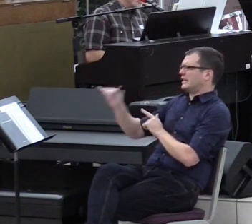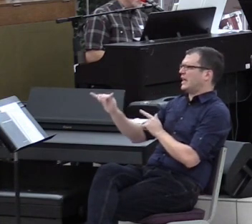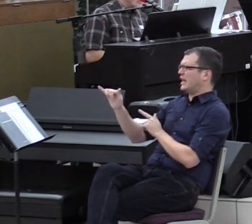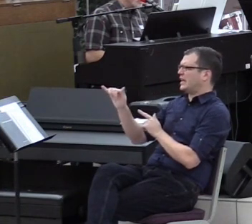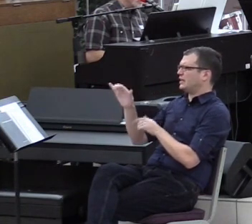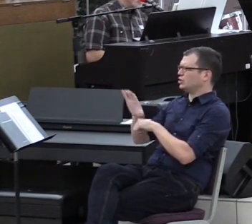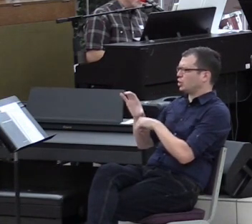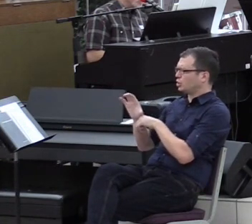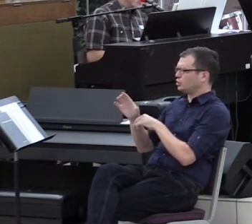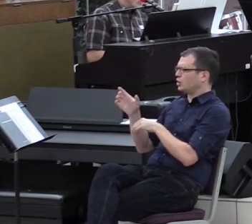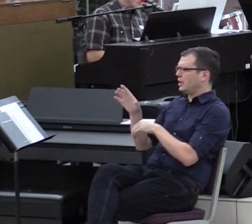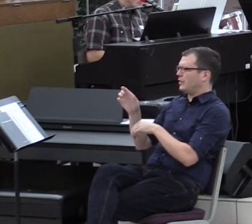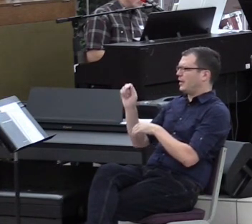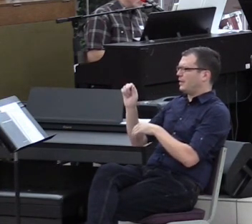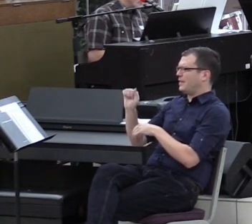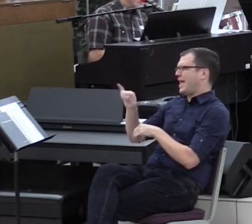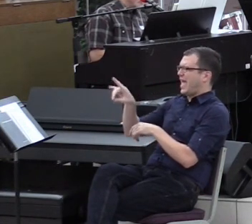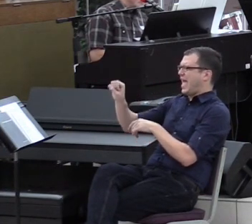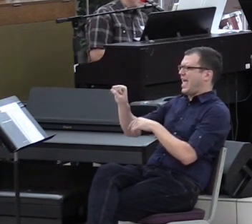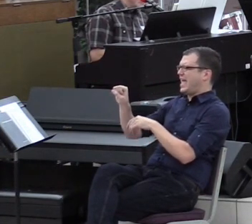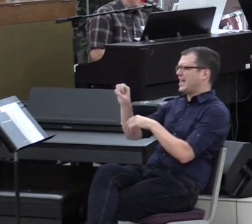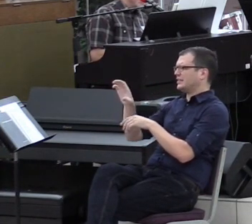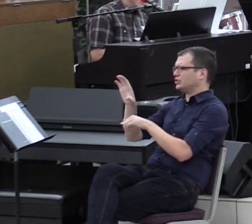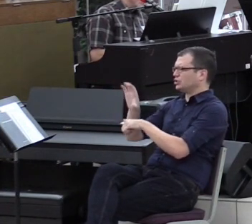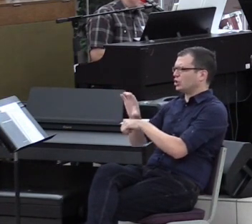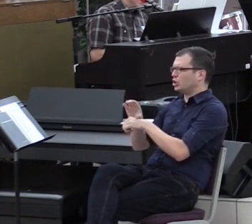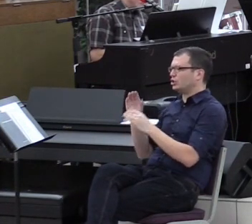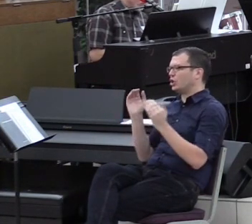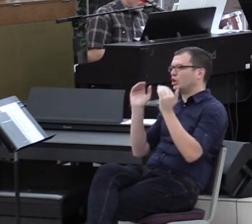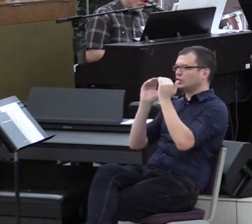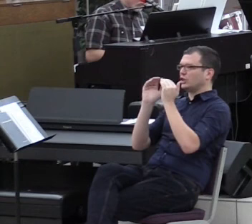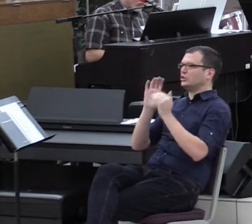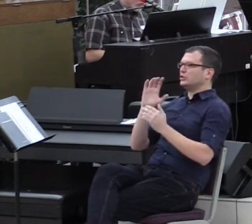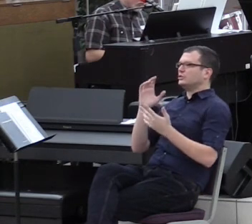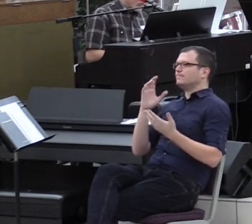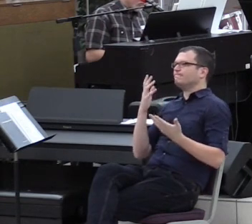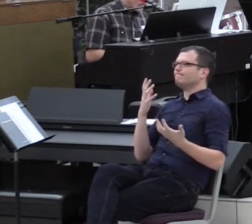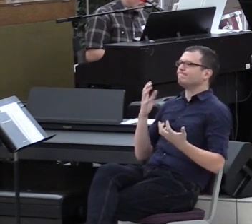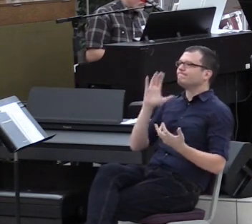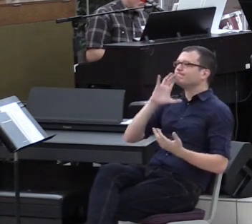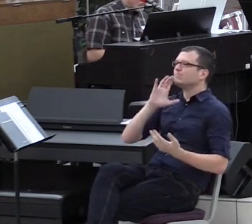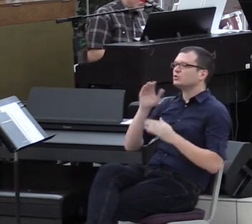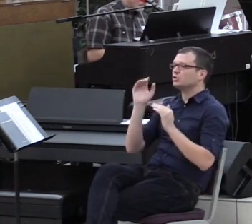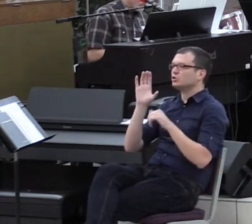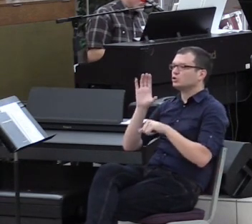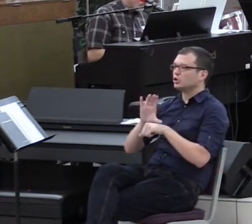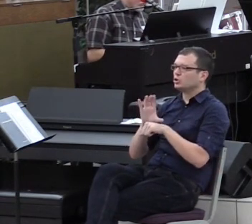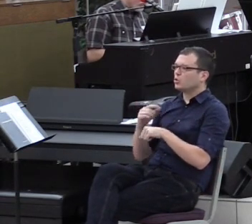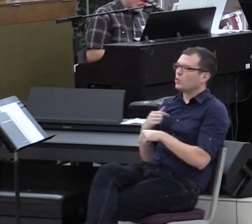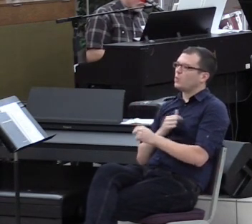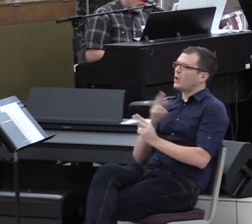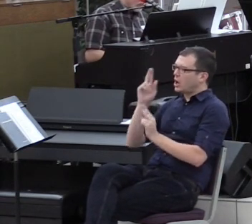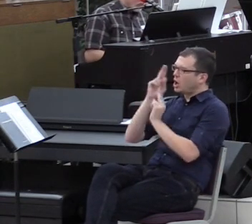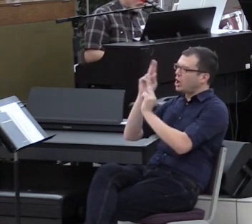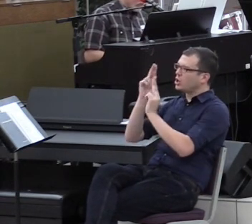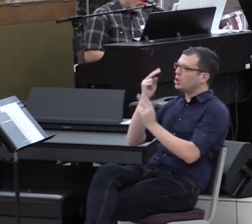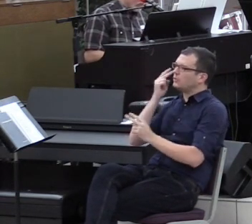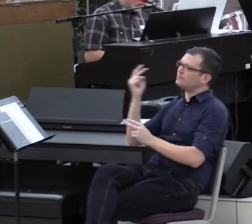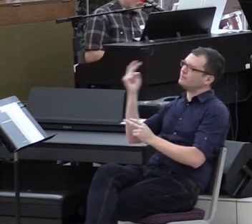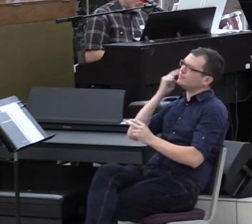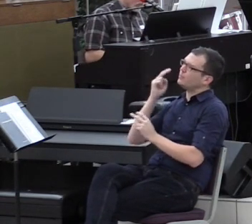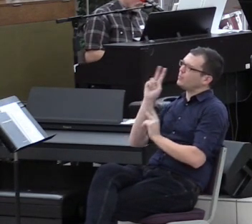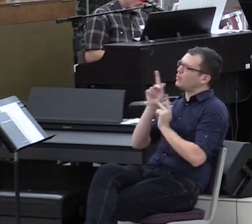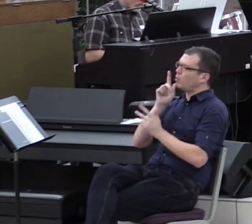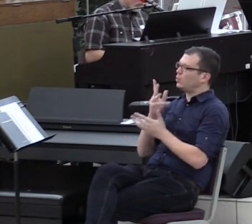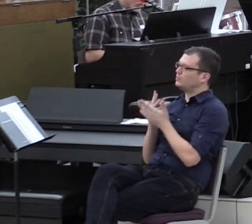AIDS, the justice-seeking church. We honor and remember those who have gone on with